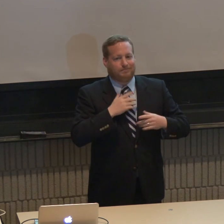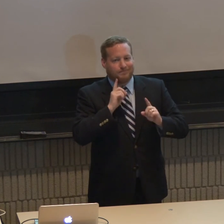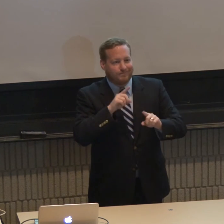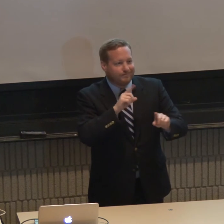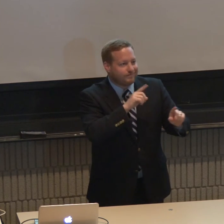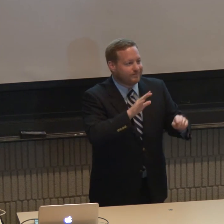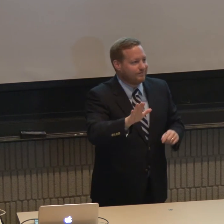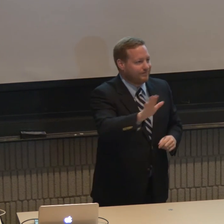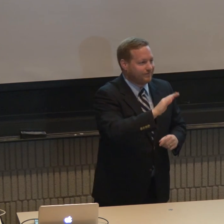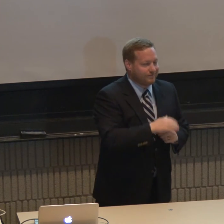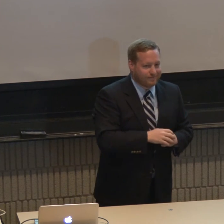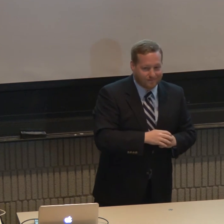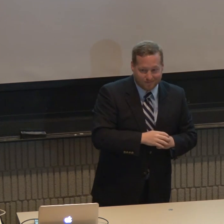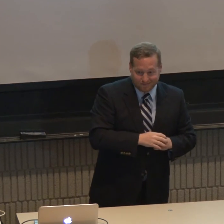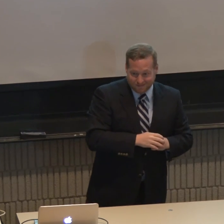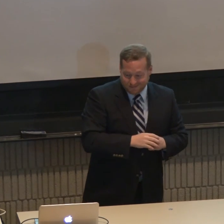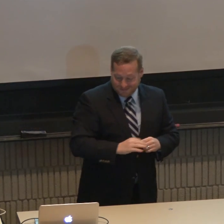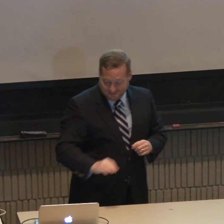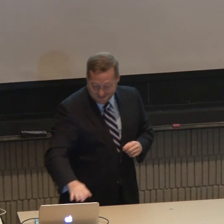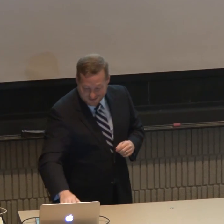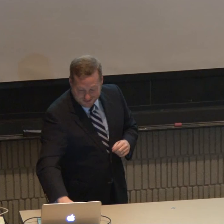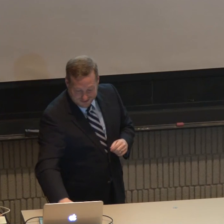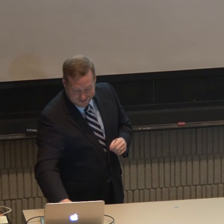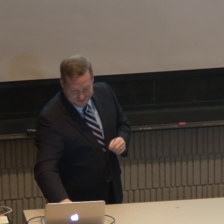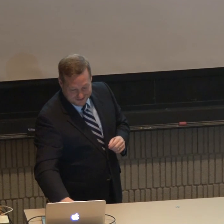to questions and answers.